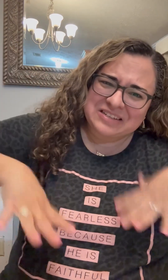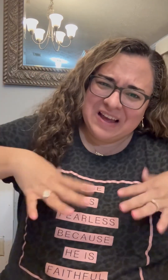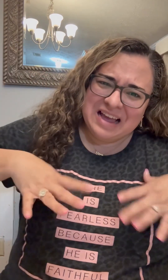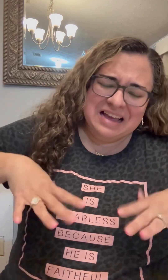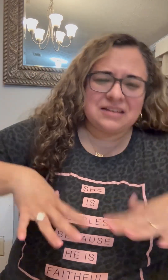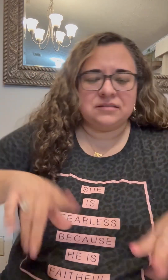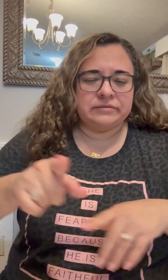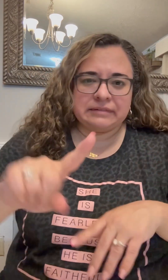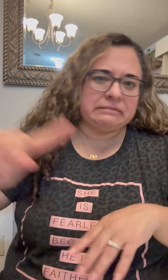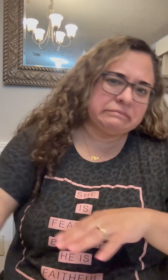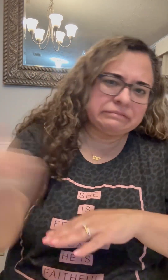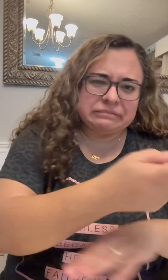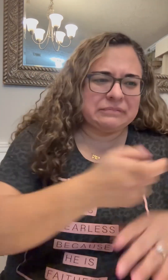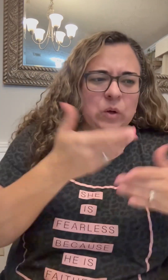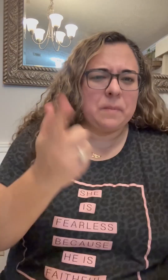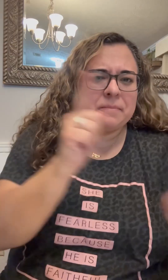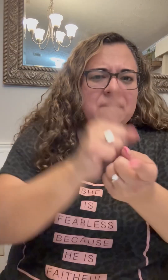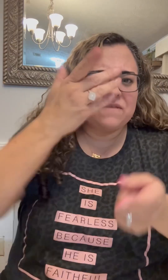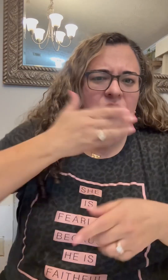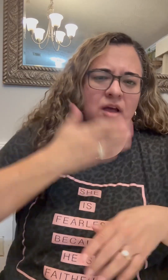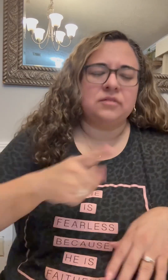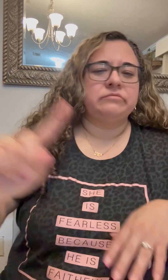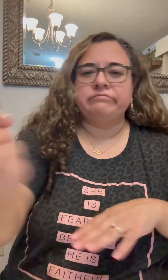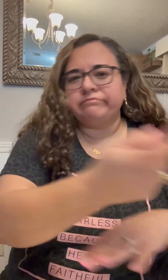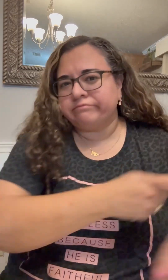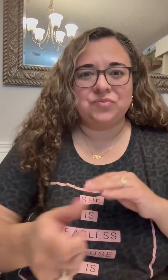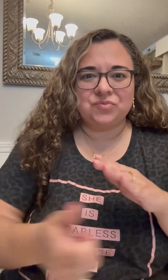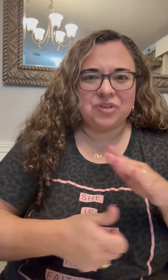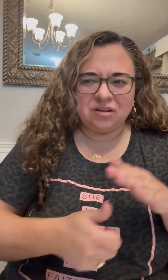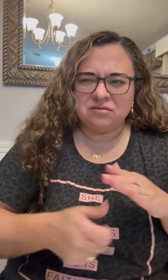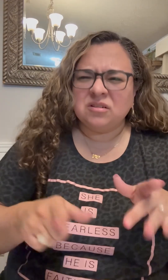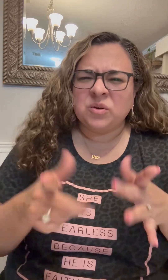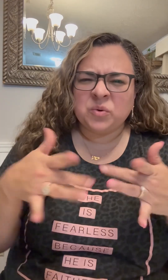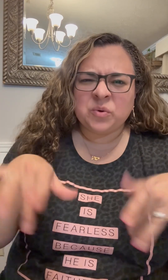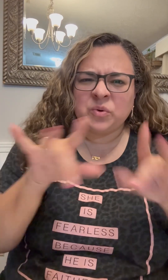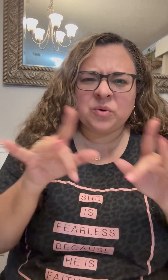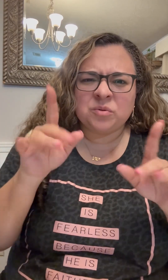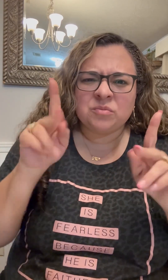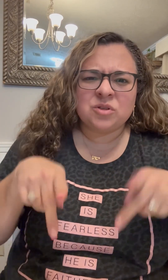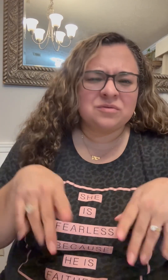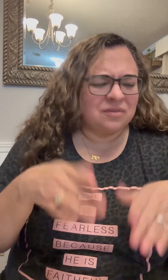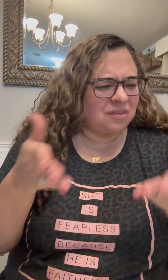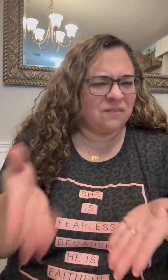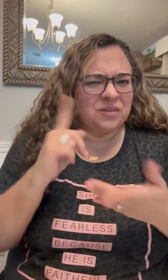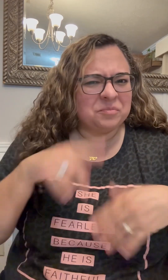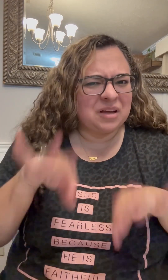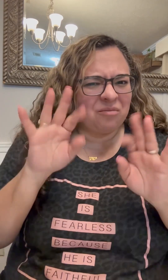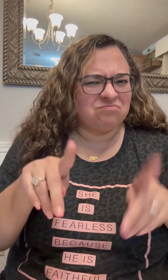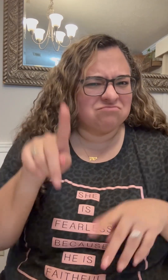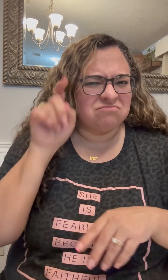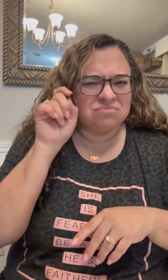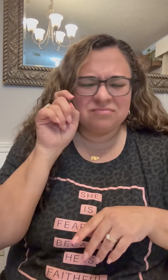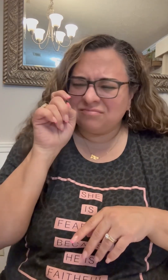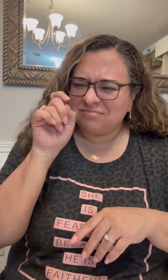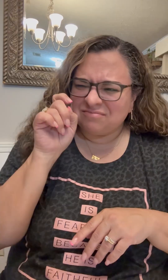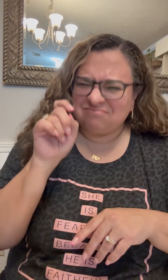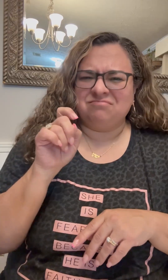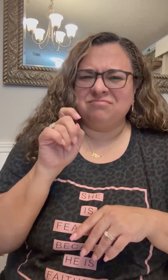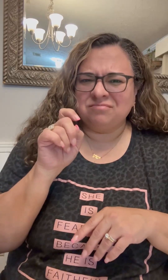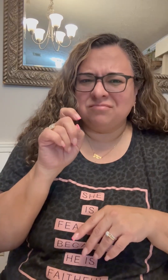have went downstairs. So he told his wife to get ready and to meet him downstairs. So he went downstairs, and the driver was not there. So